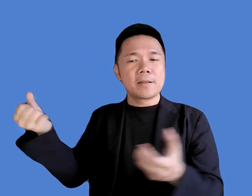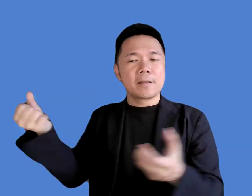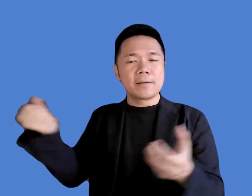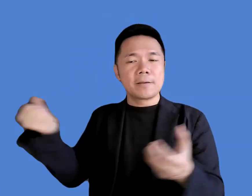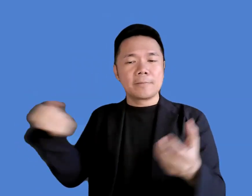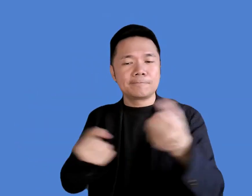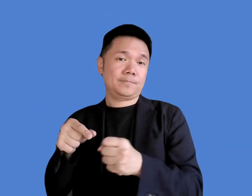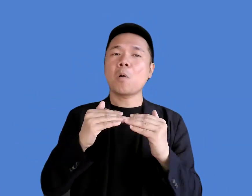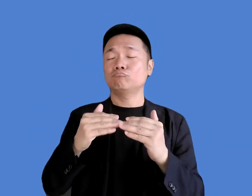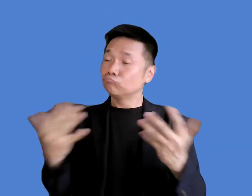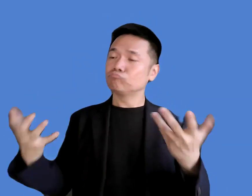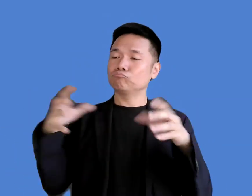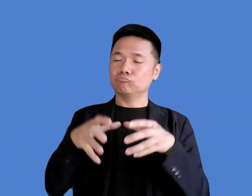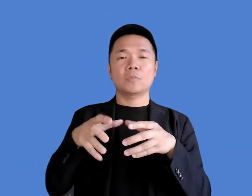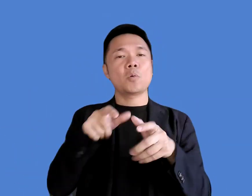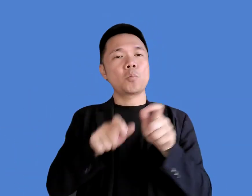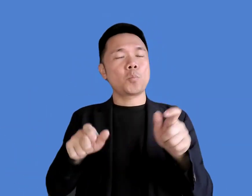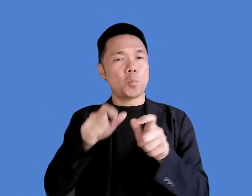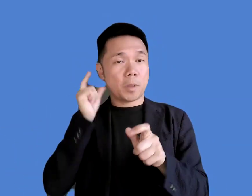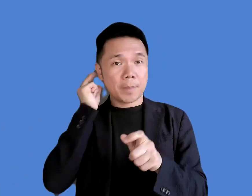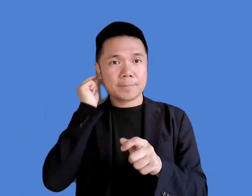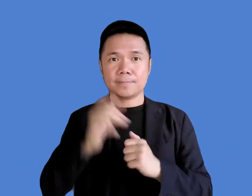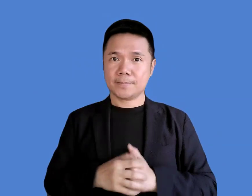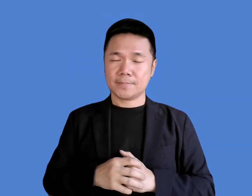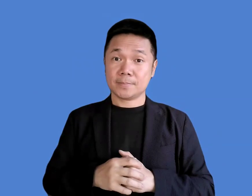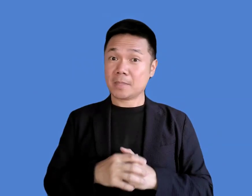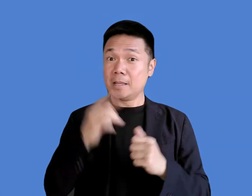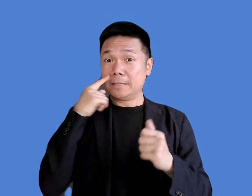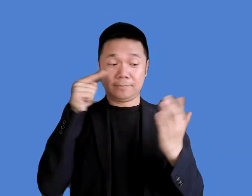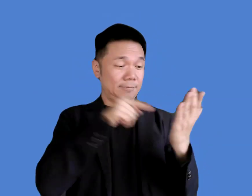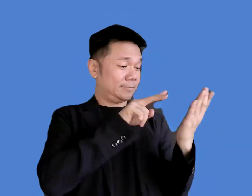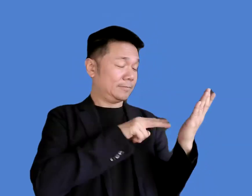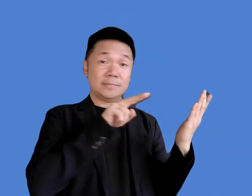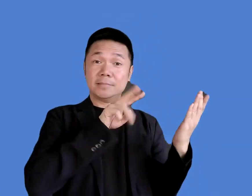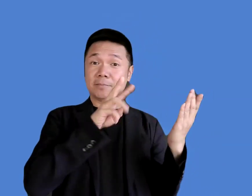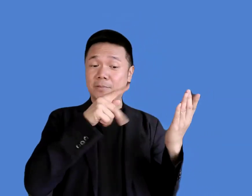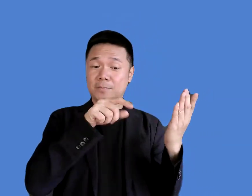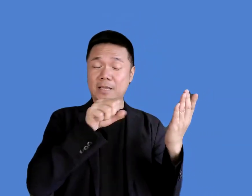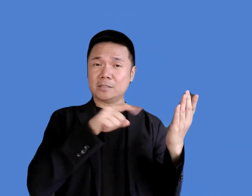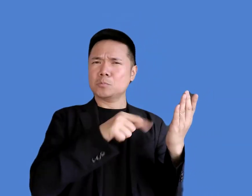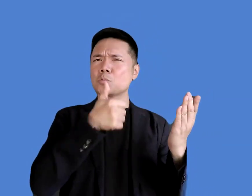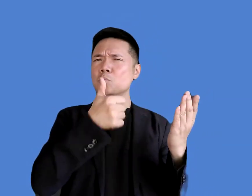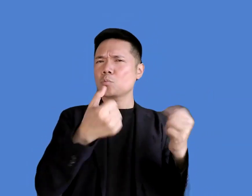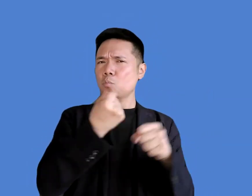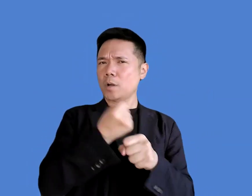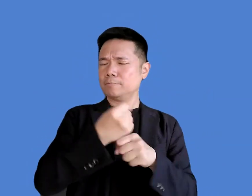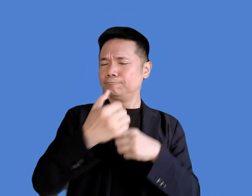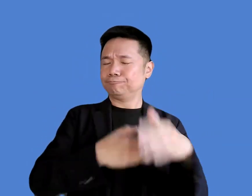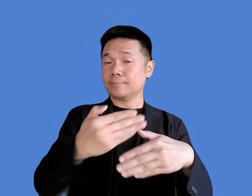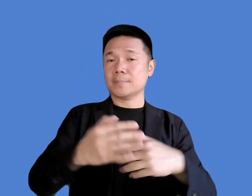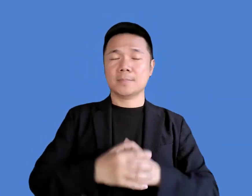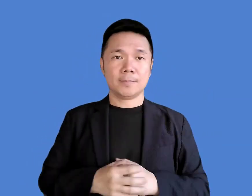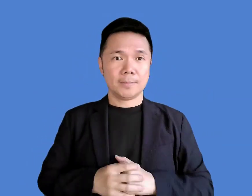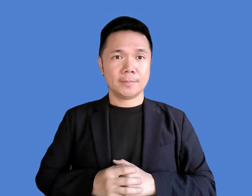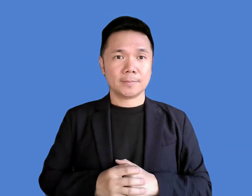gender-responsive design. And I think here also the webs probably have already laid quite some nice groundwork. And I think